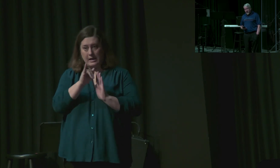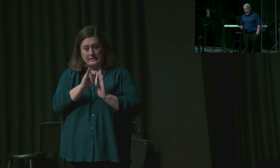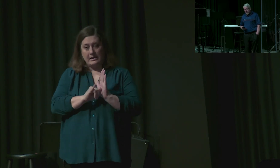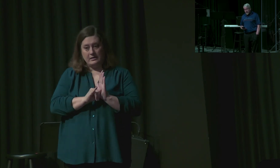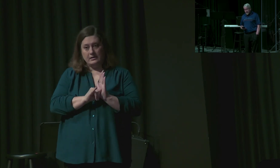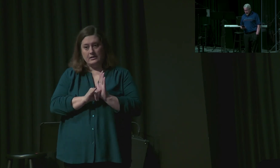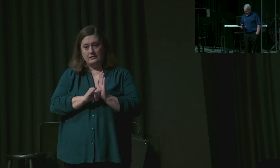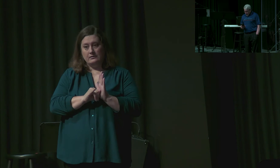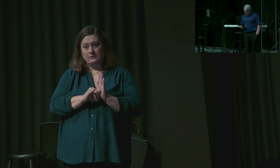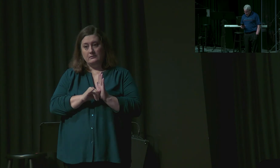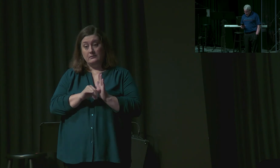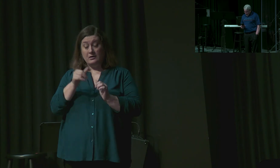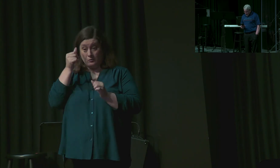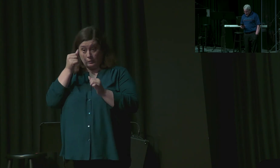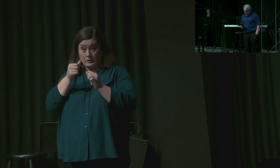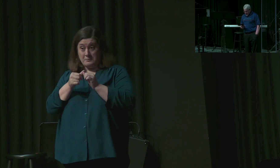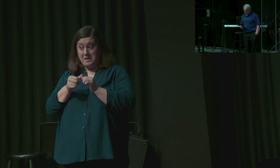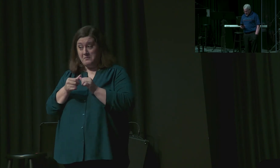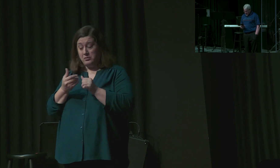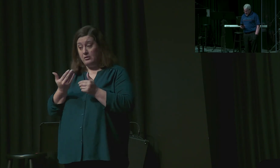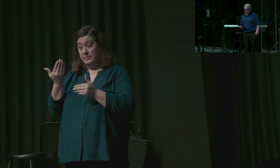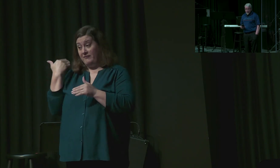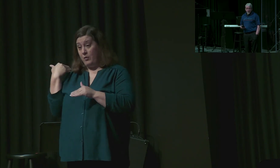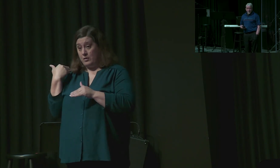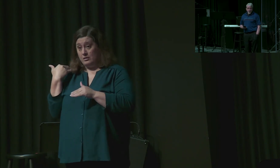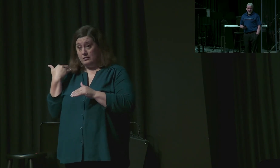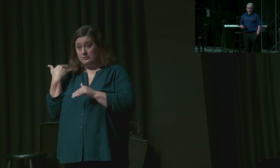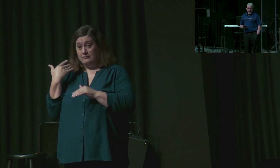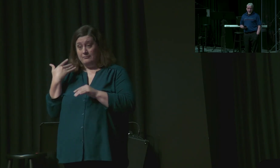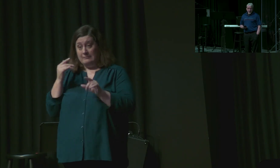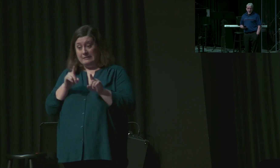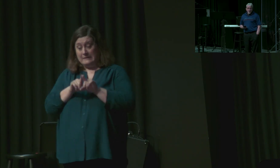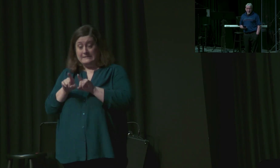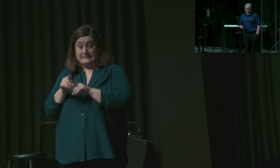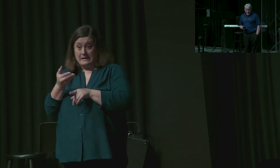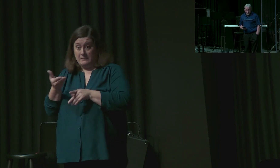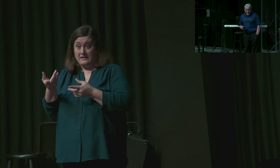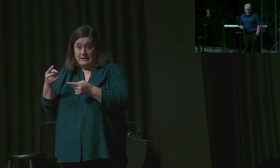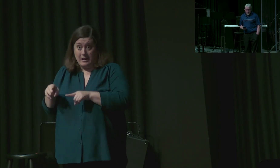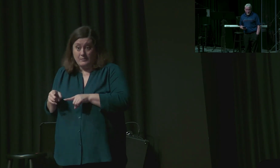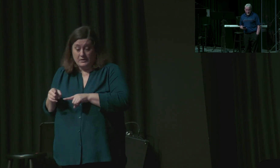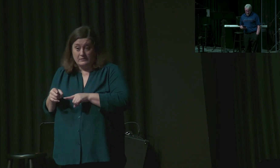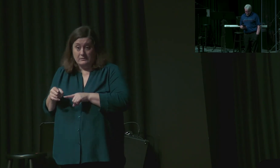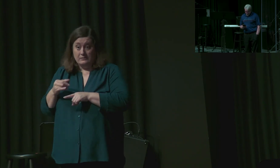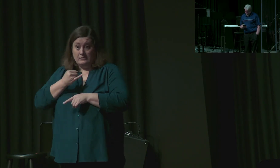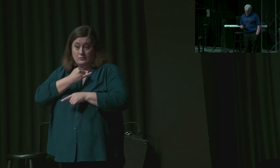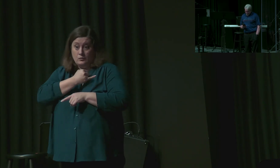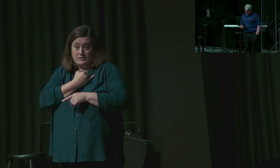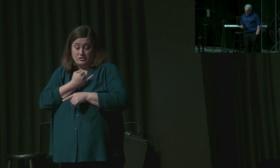his father's own blindness to gain the inheritance.